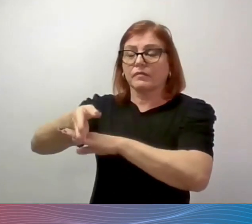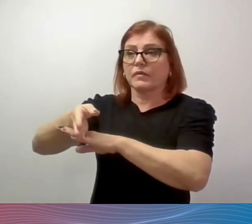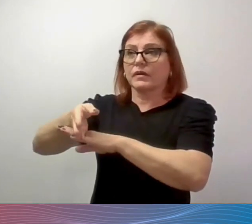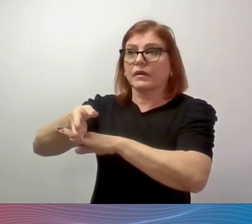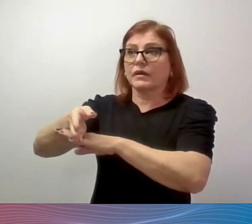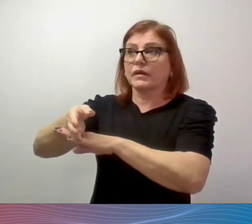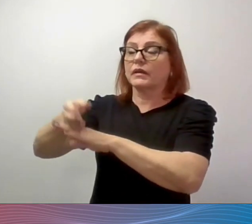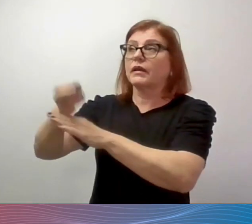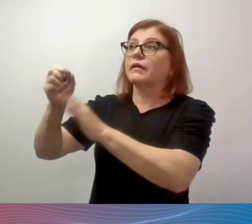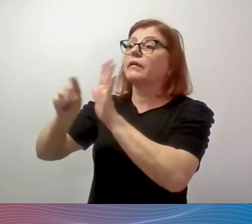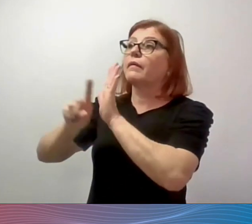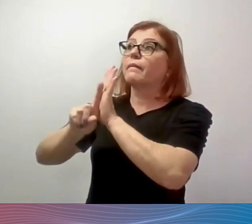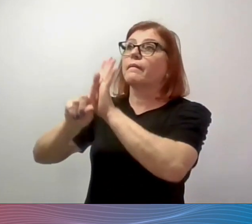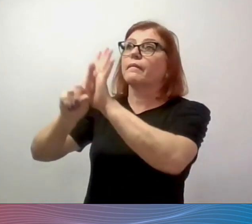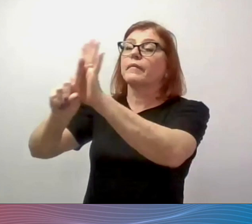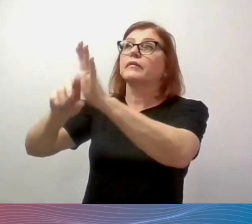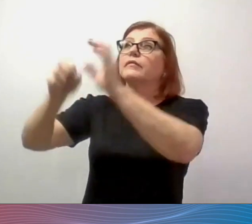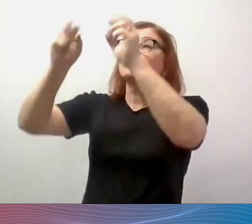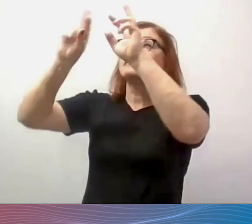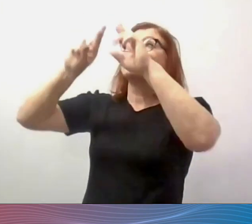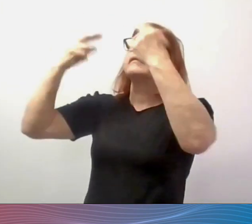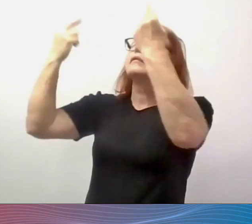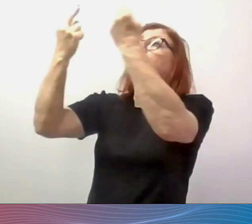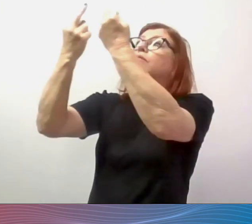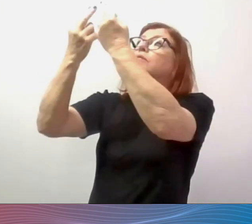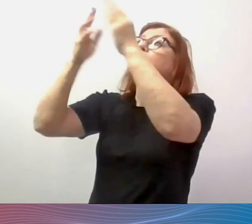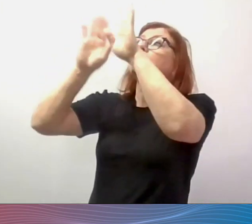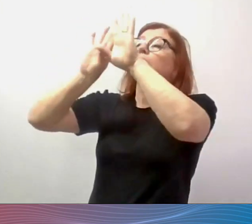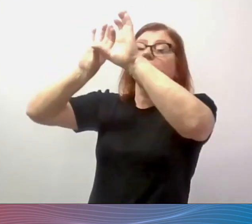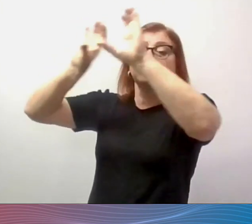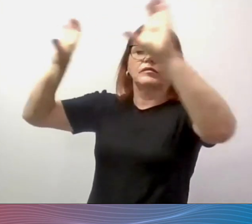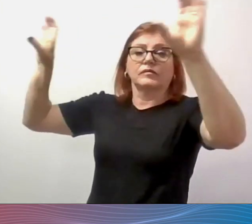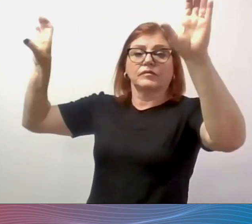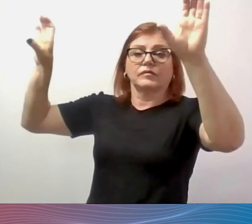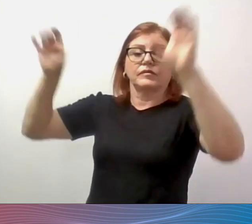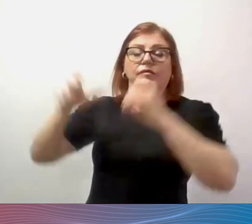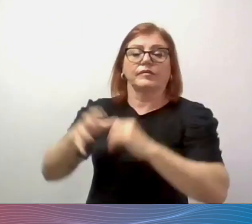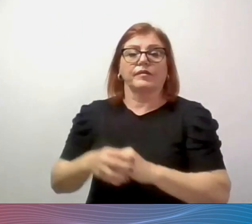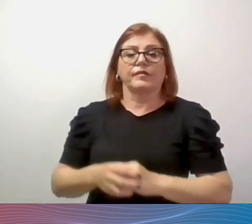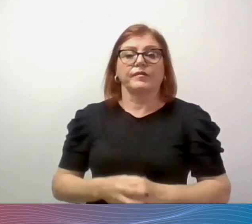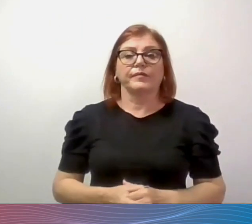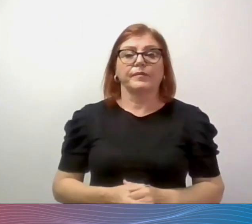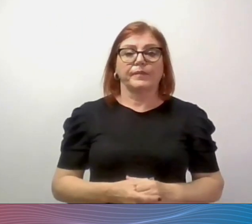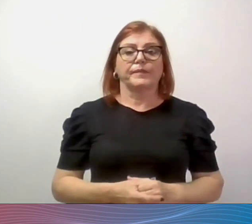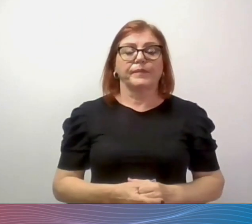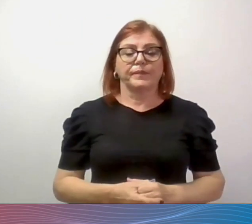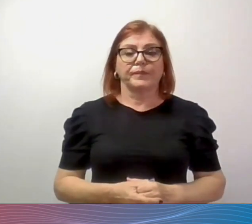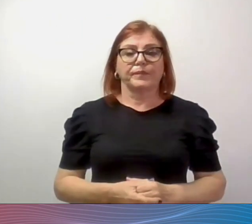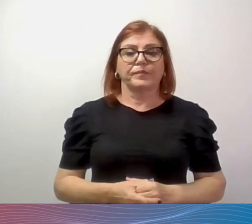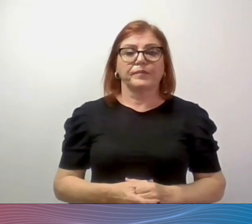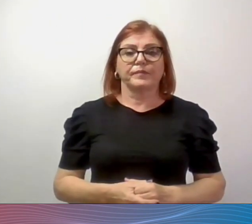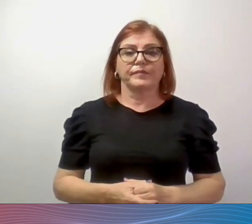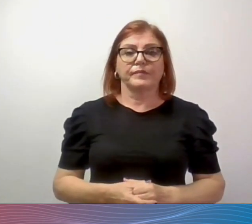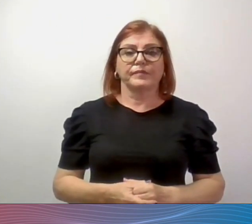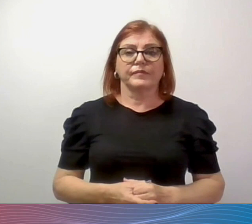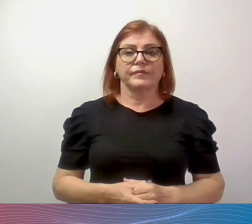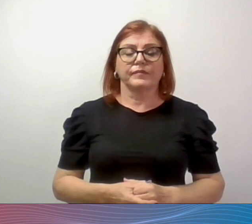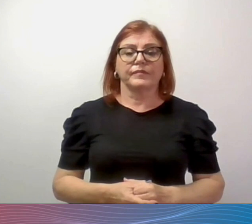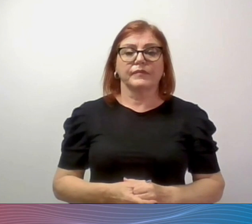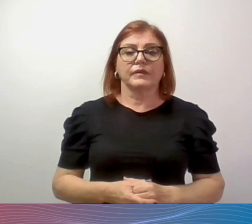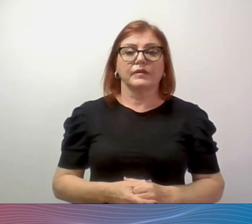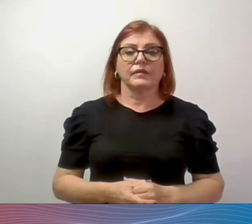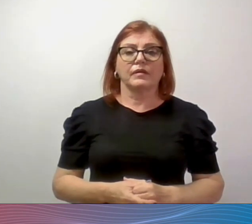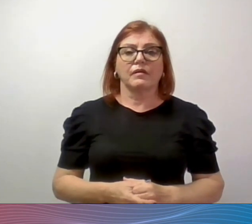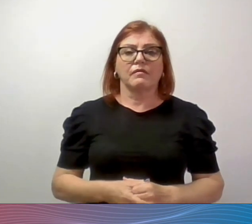lives the reality of the kingdom of heaven one day will participate in the manifestation of the kingdom. E quem vive na prática desses pecados não